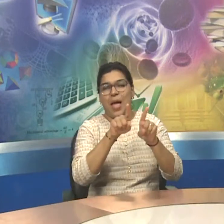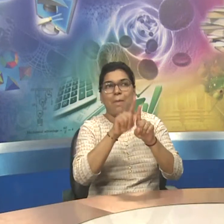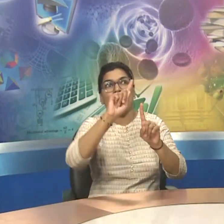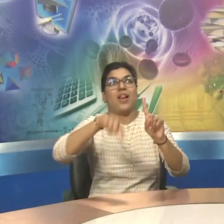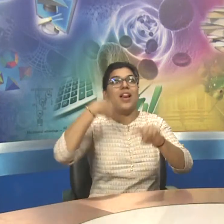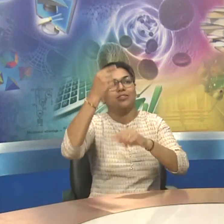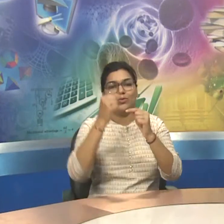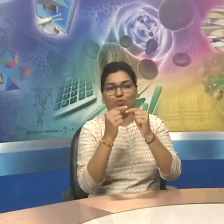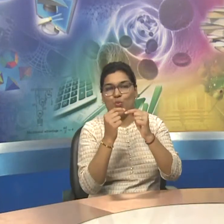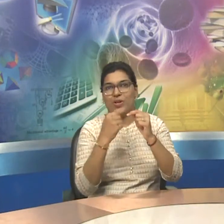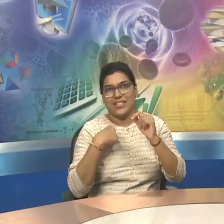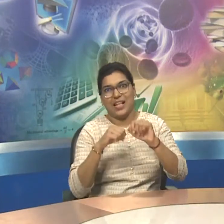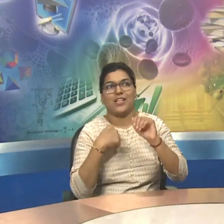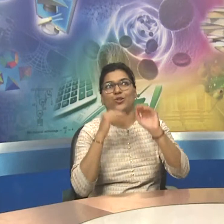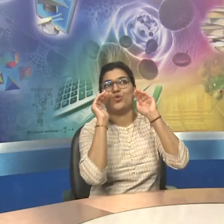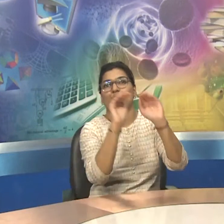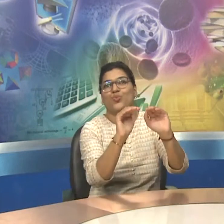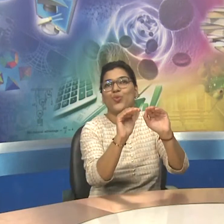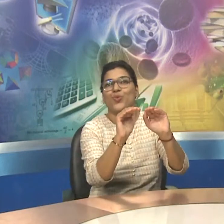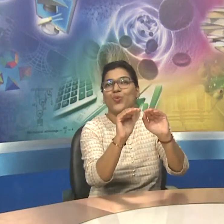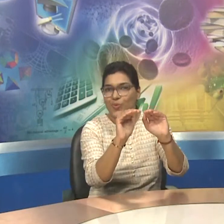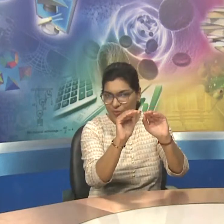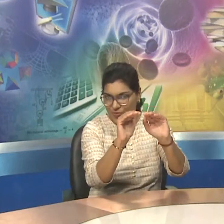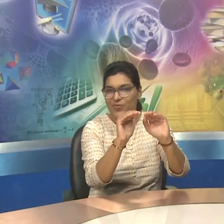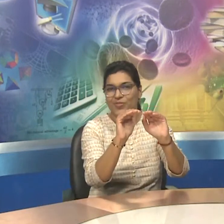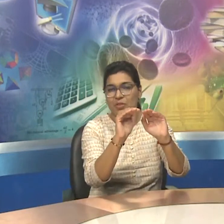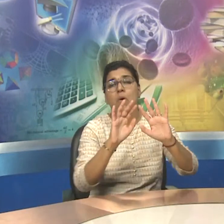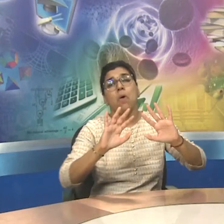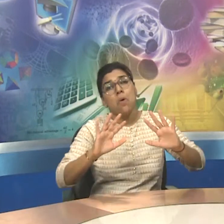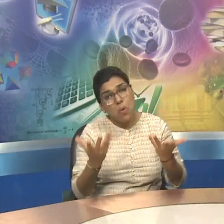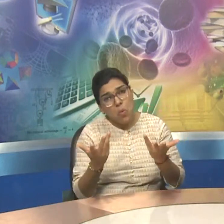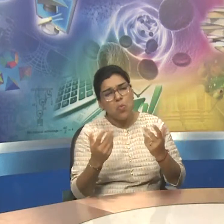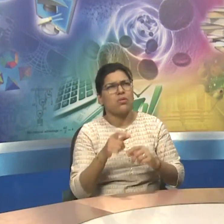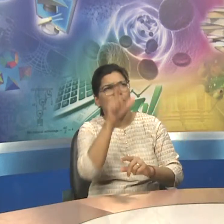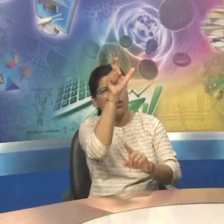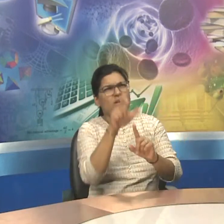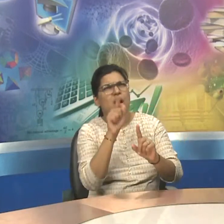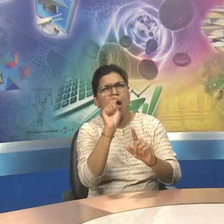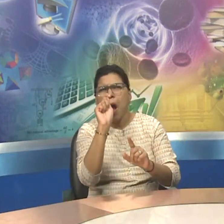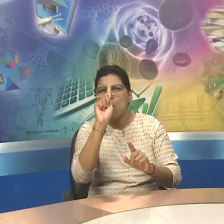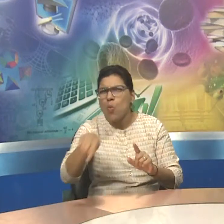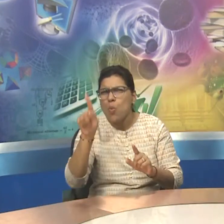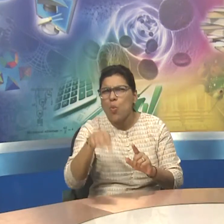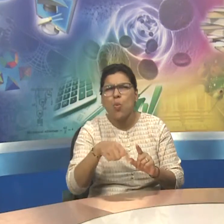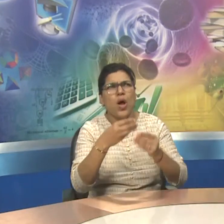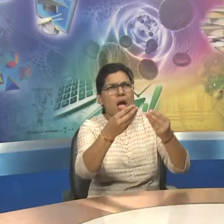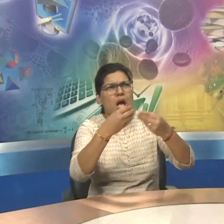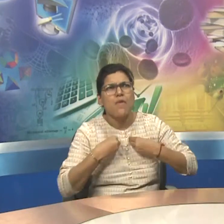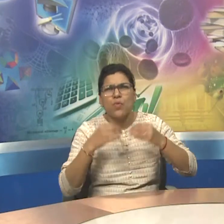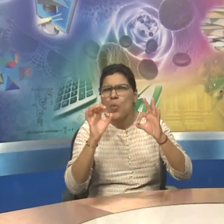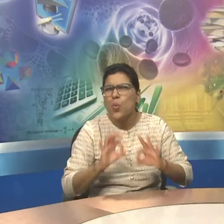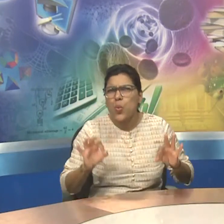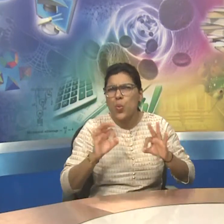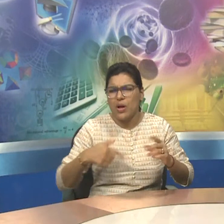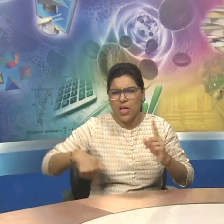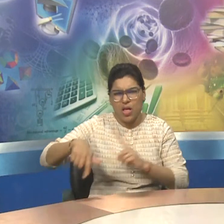government has given me some rights and responsibility, plus a ruling